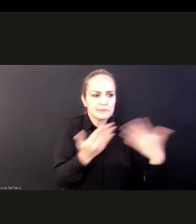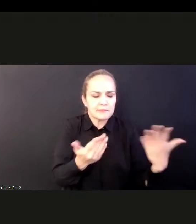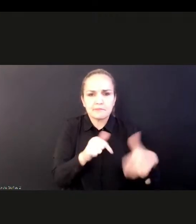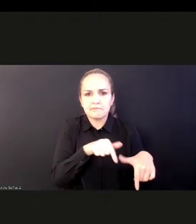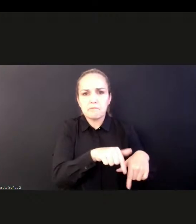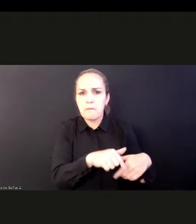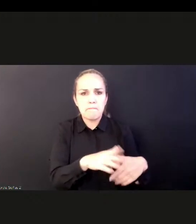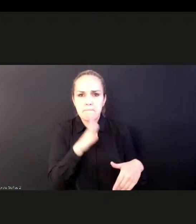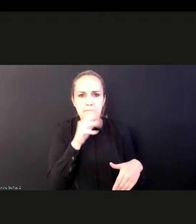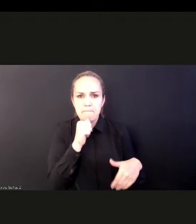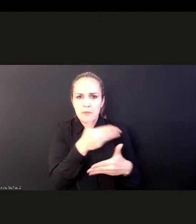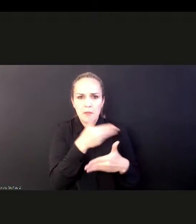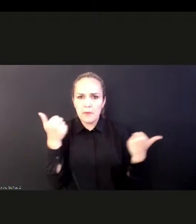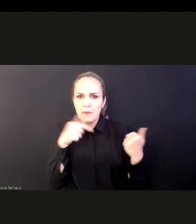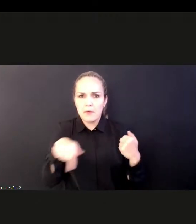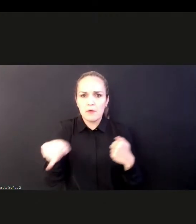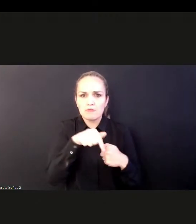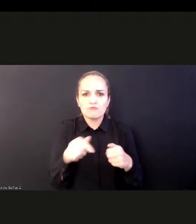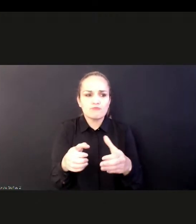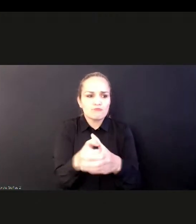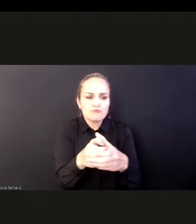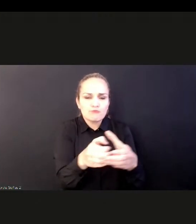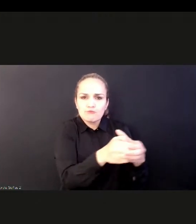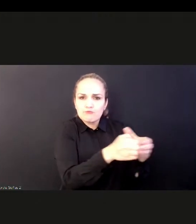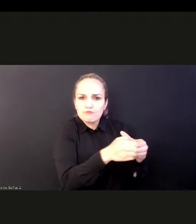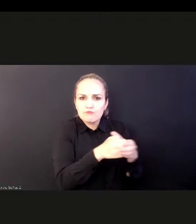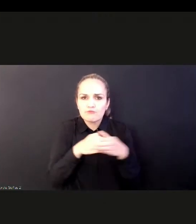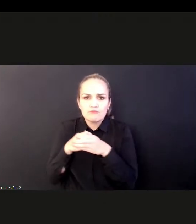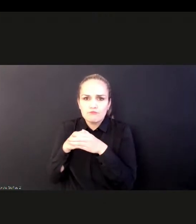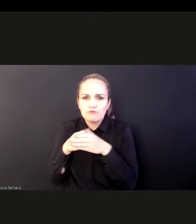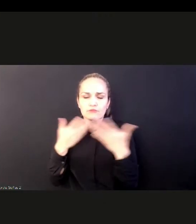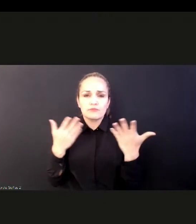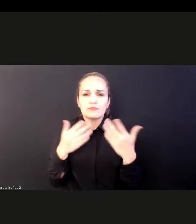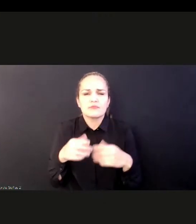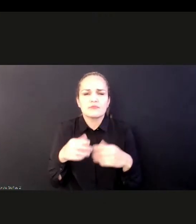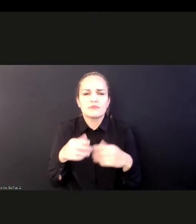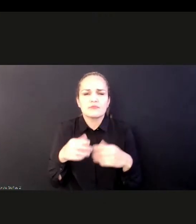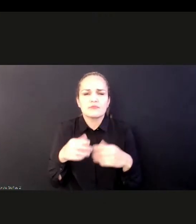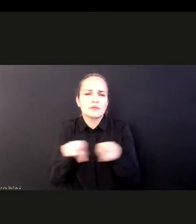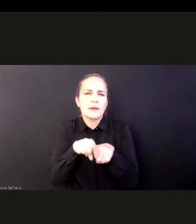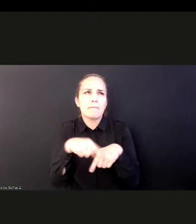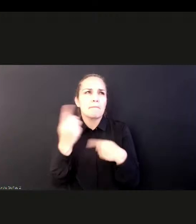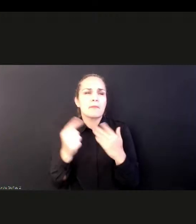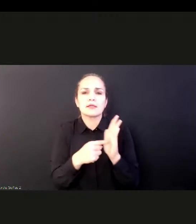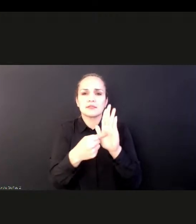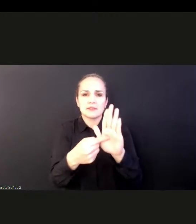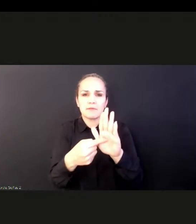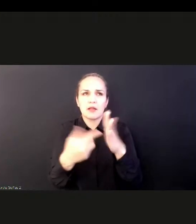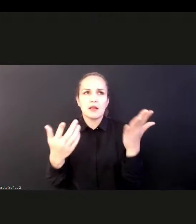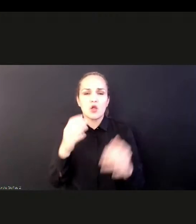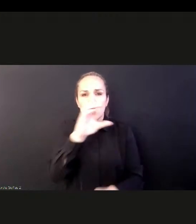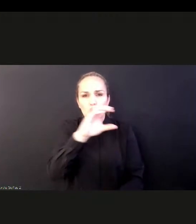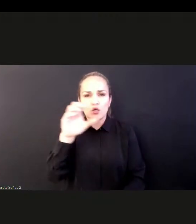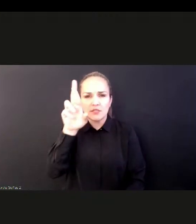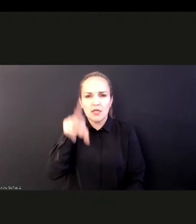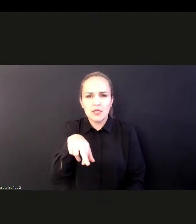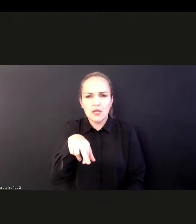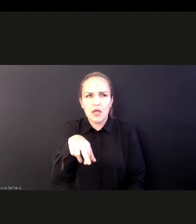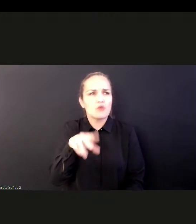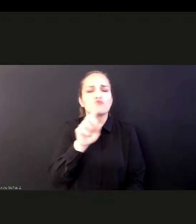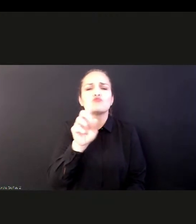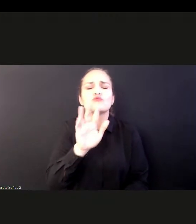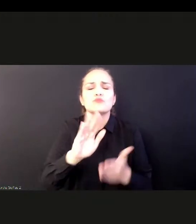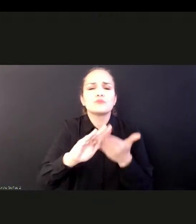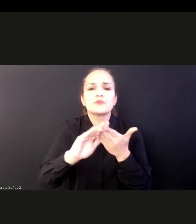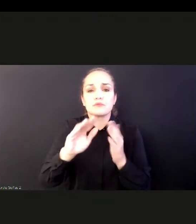lot of information about their tourists. They are global participants, for example, Costa Rica in the ecotourism. So they could help